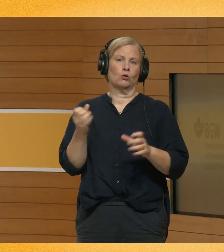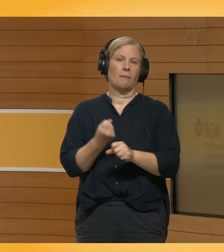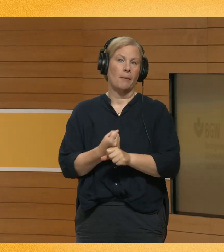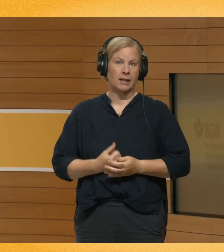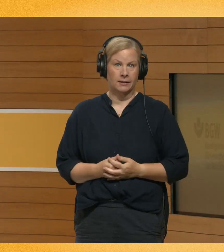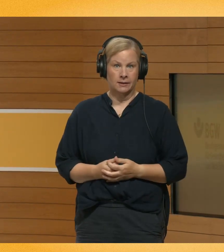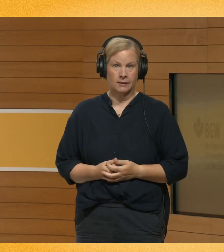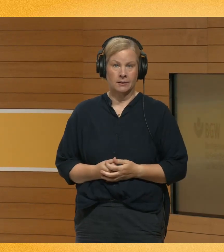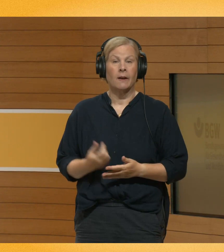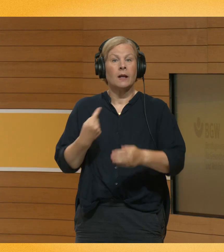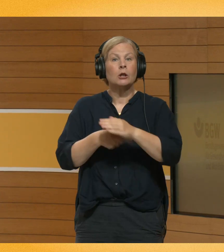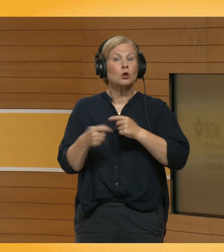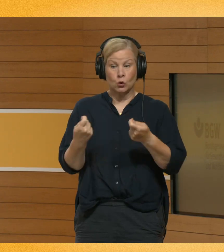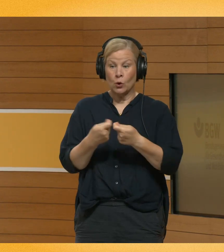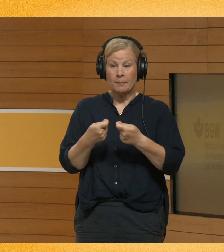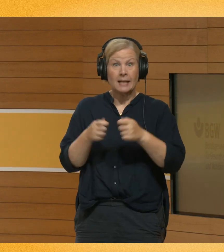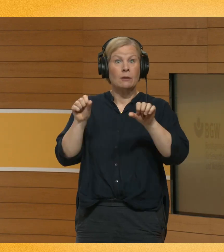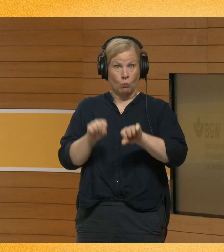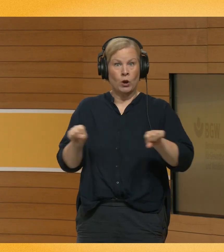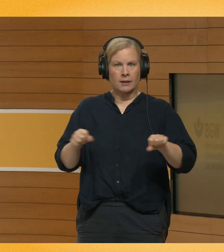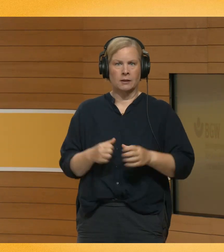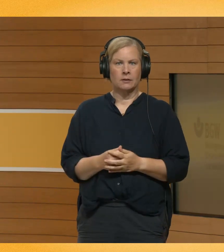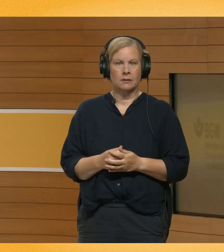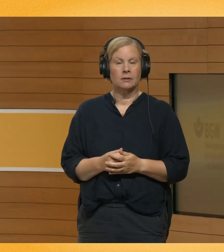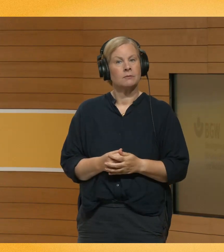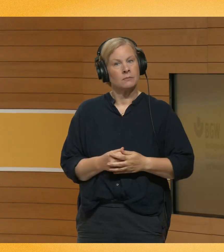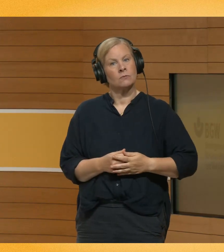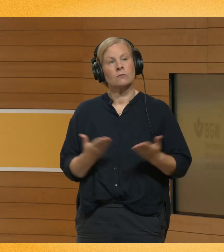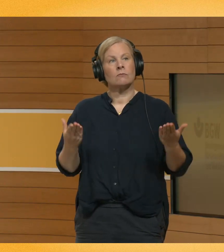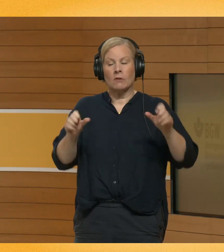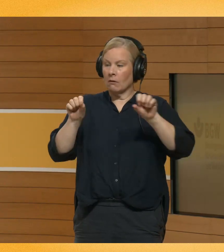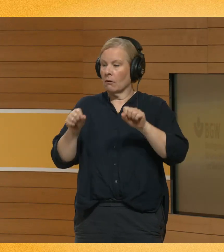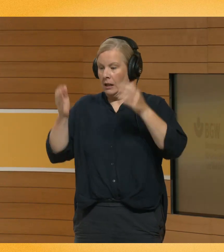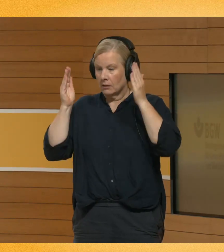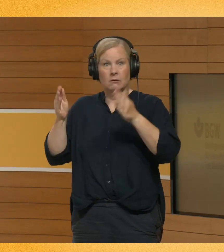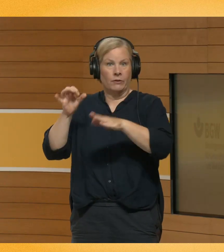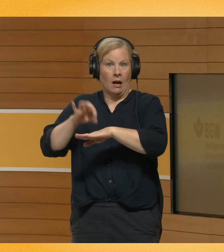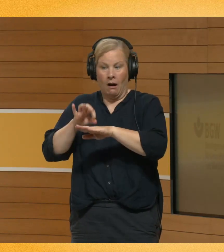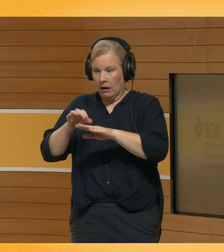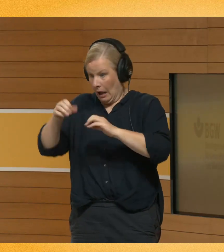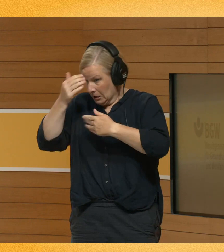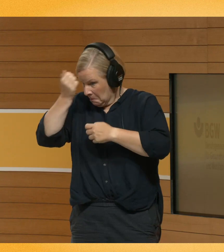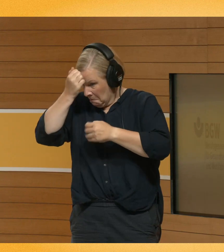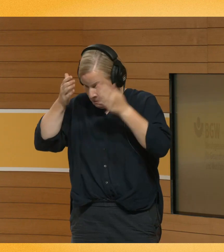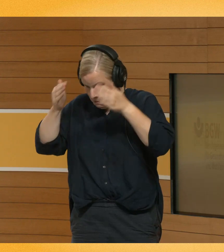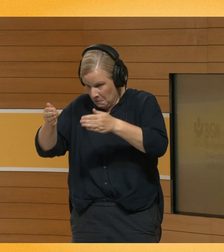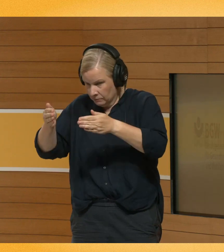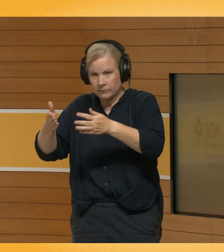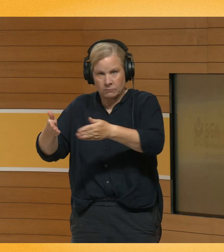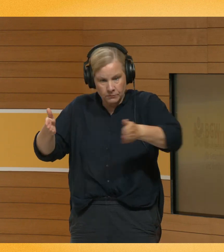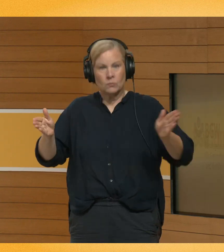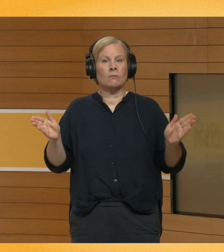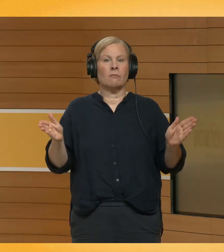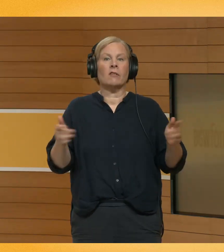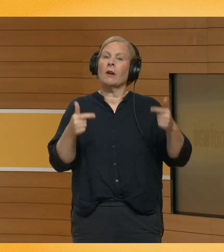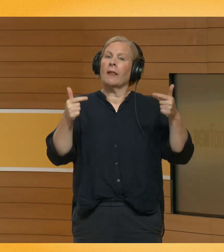open up the view and say it's not only for nurses, it's those principles can be general for all members of